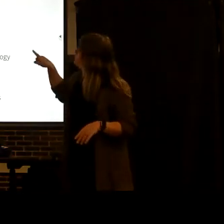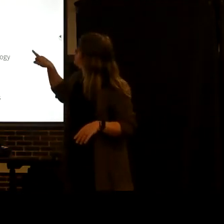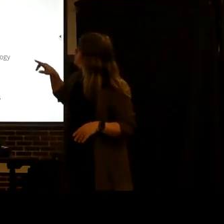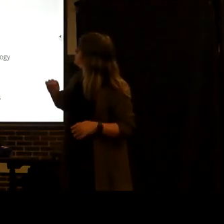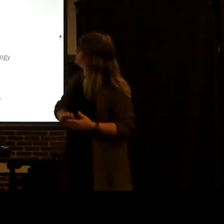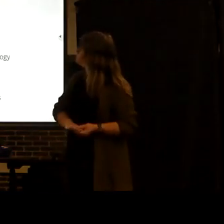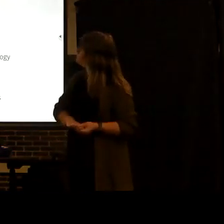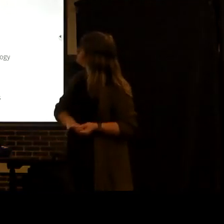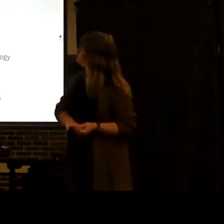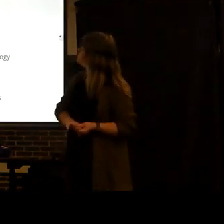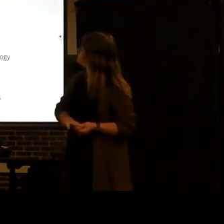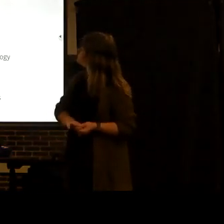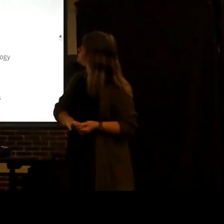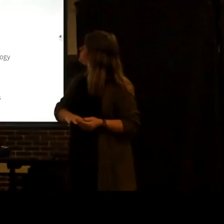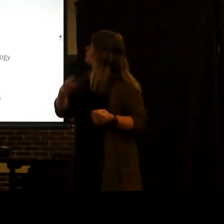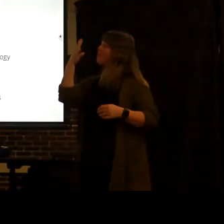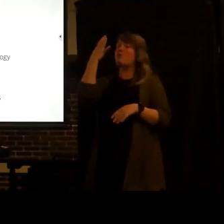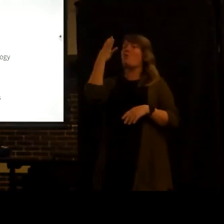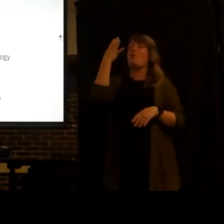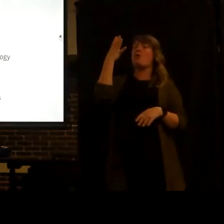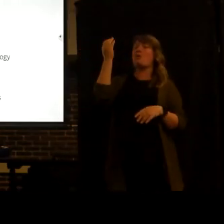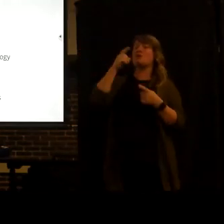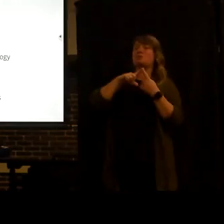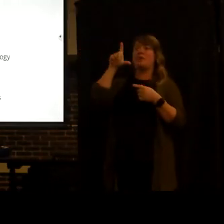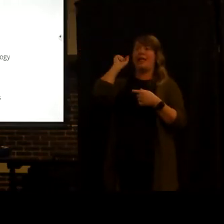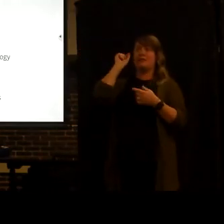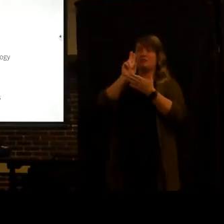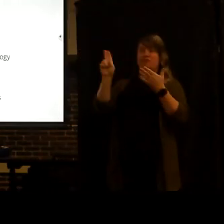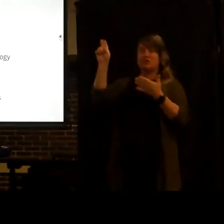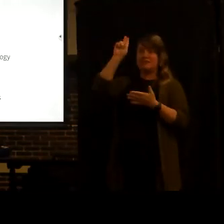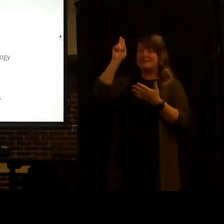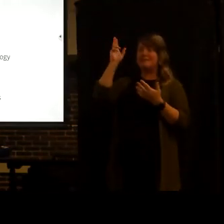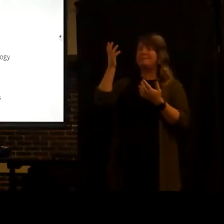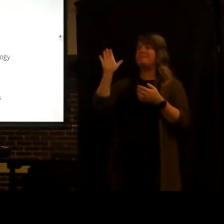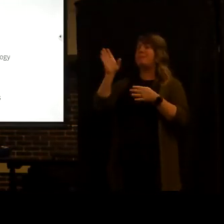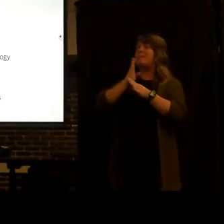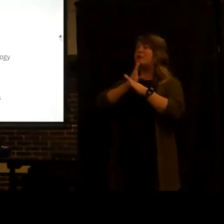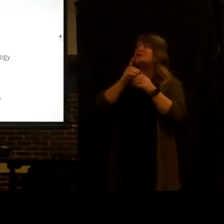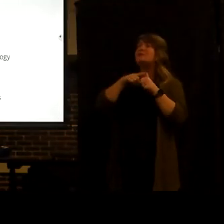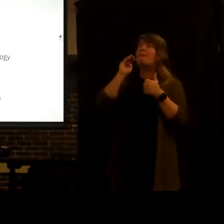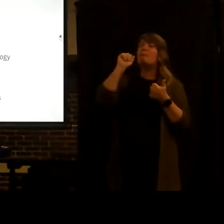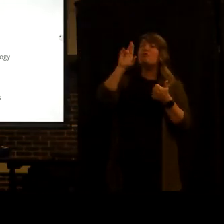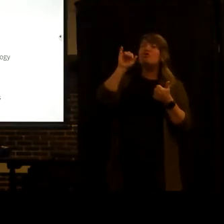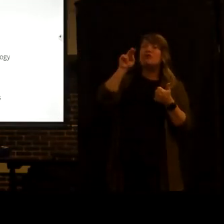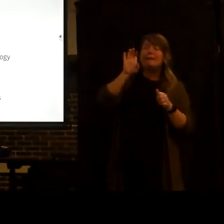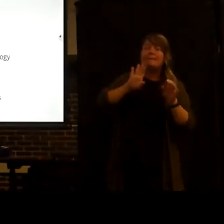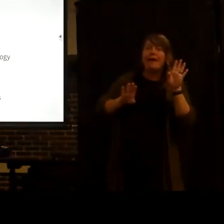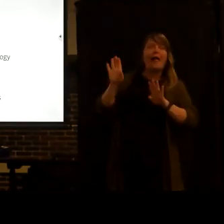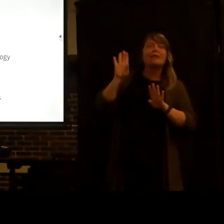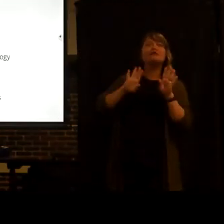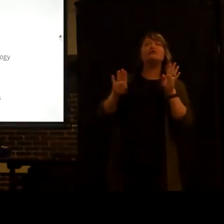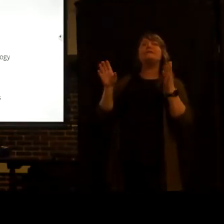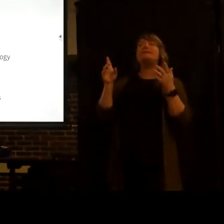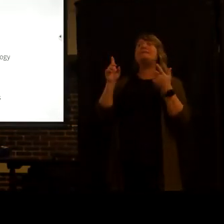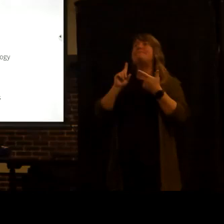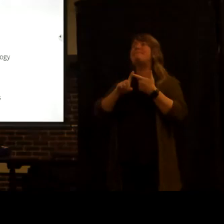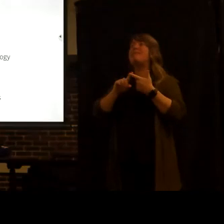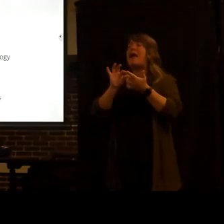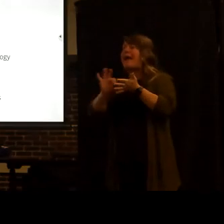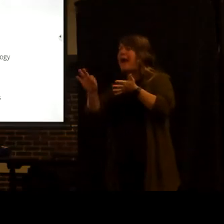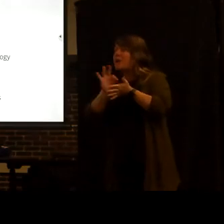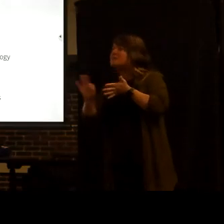is a breakdown of each of them. 4 went to Gallaudet University, majoring